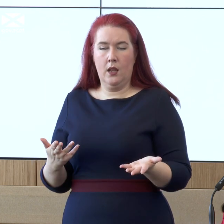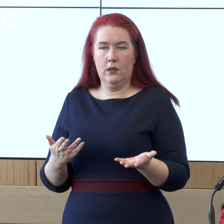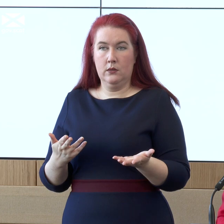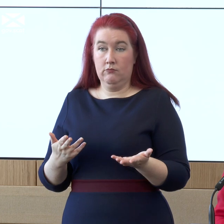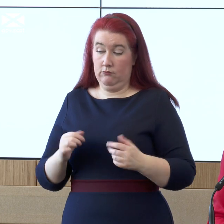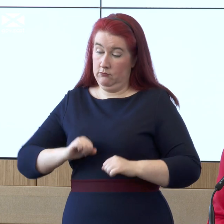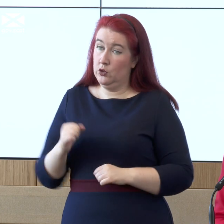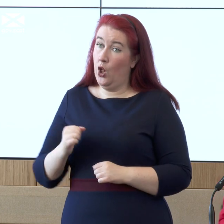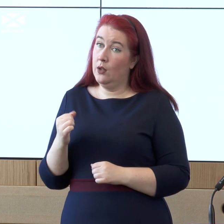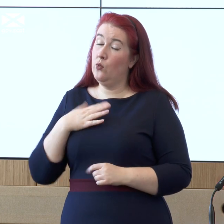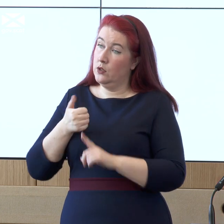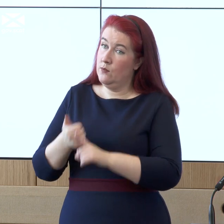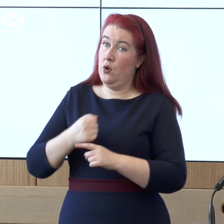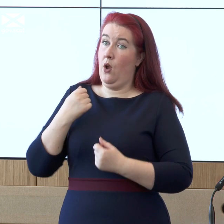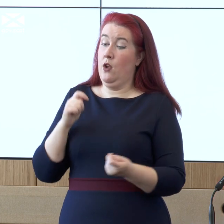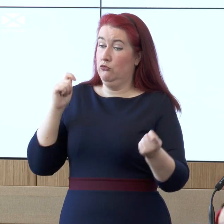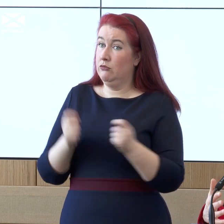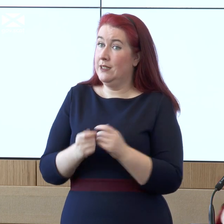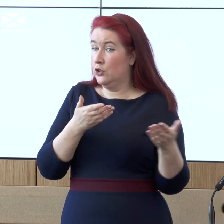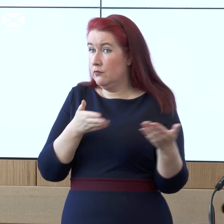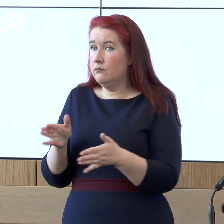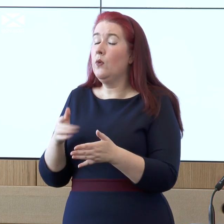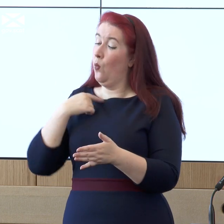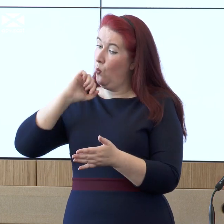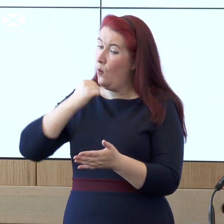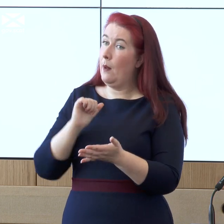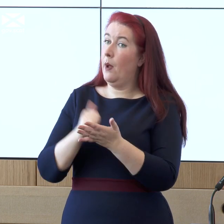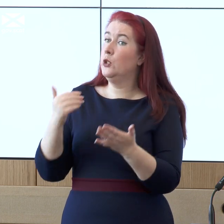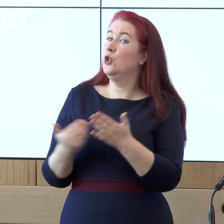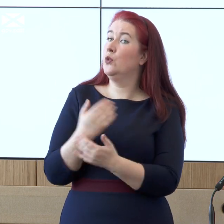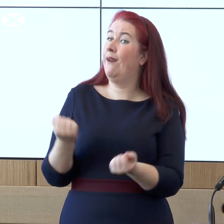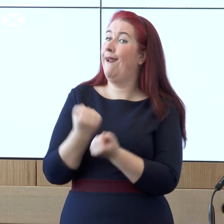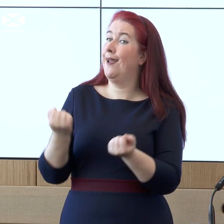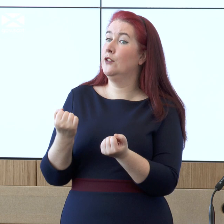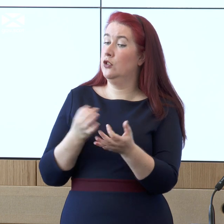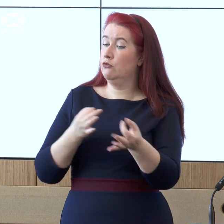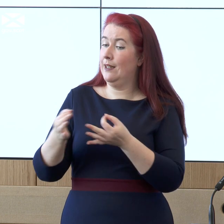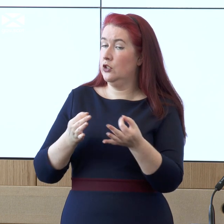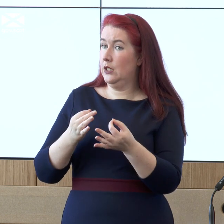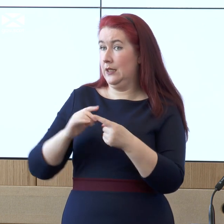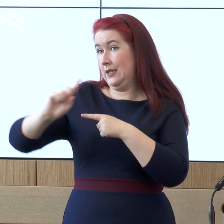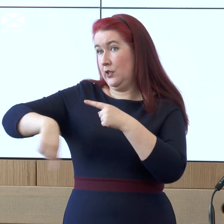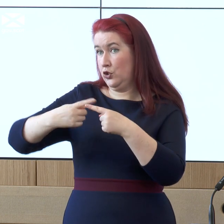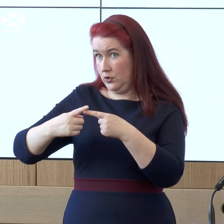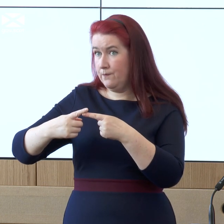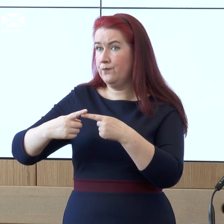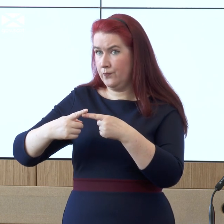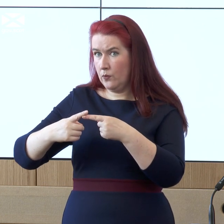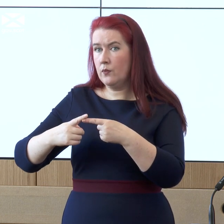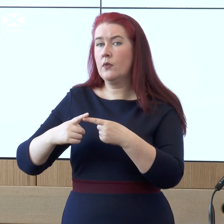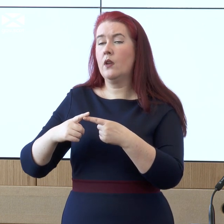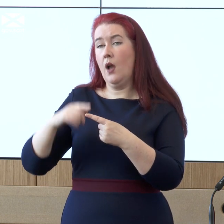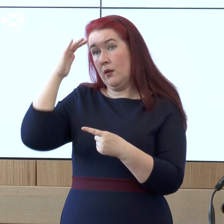transition domestically, the Scottish Government will publish a new energy strategy next year. The principle underpinning it will be the one